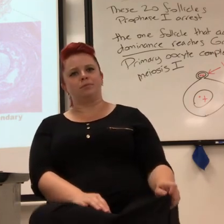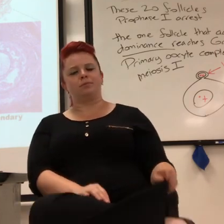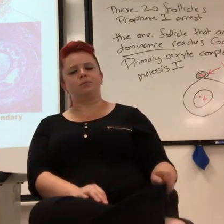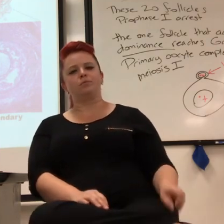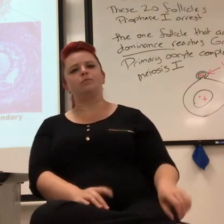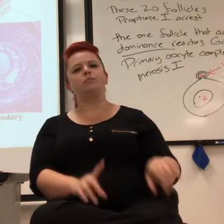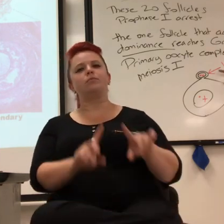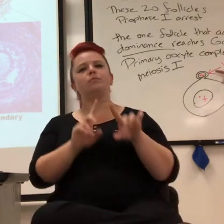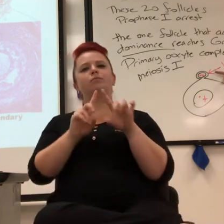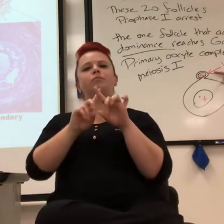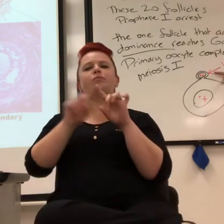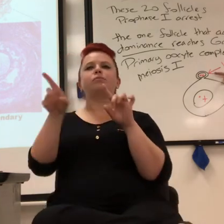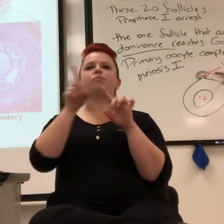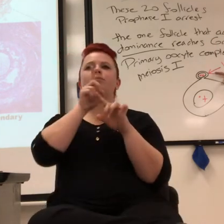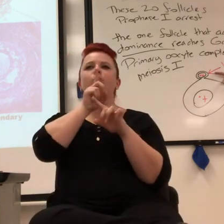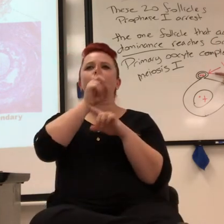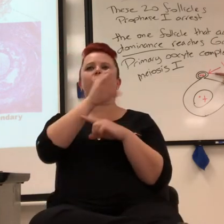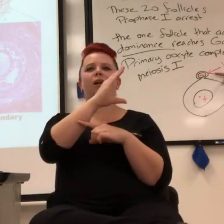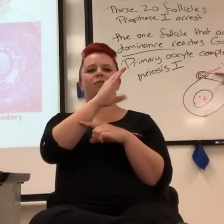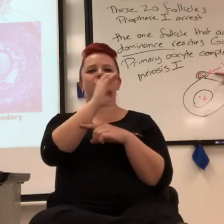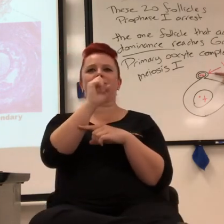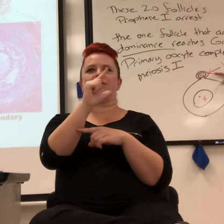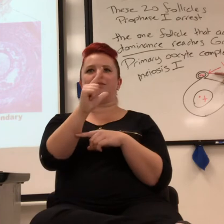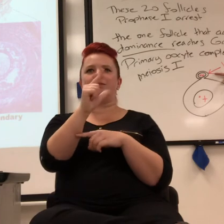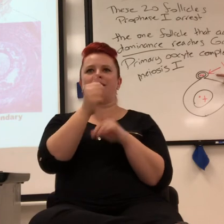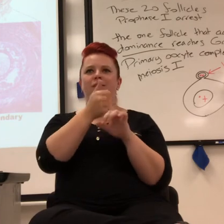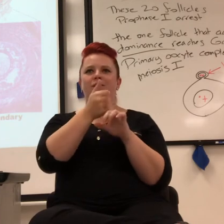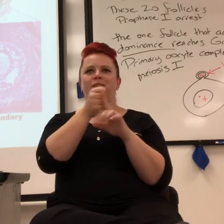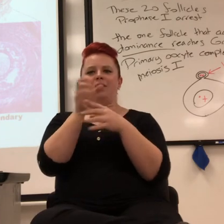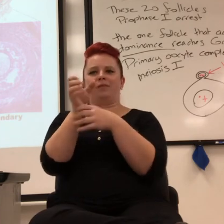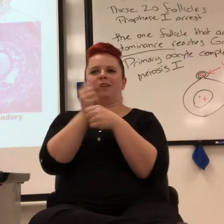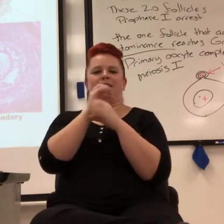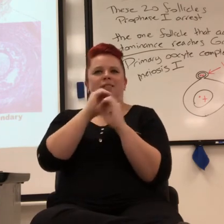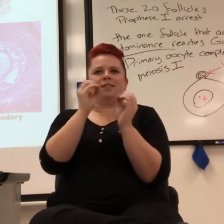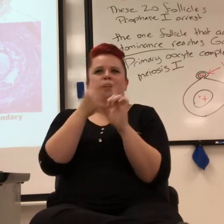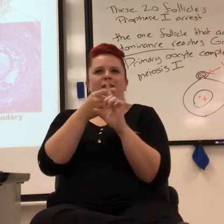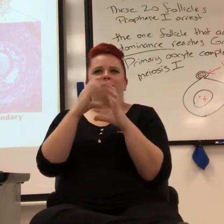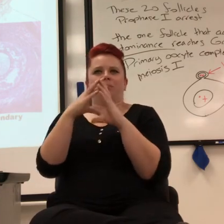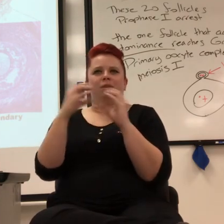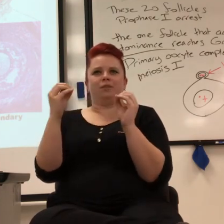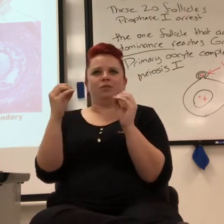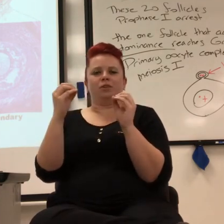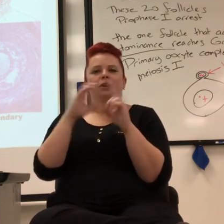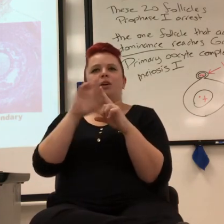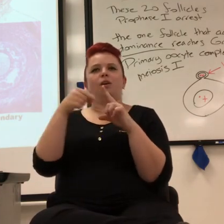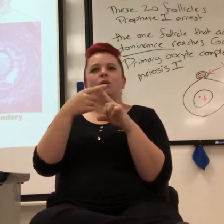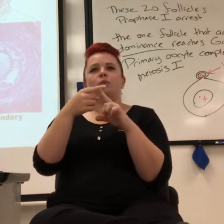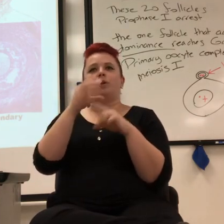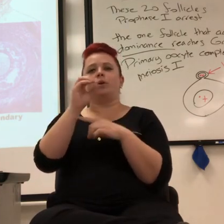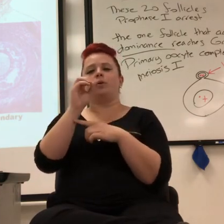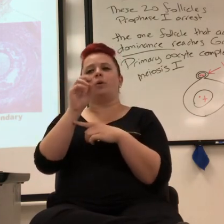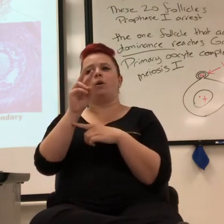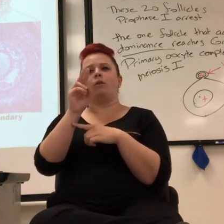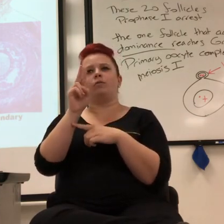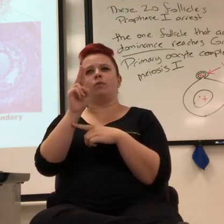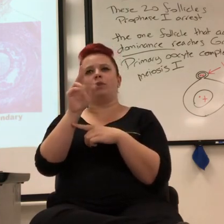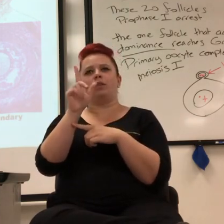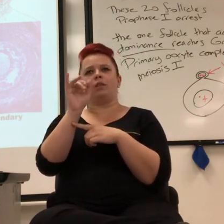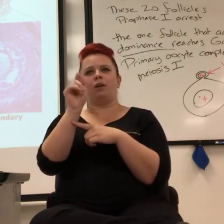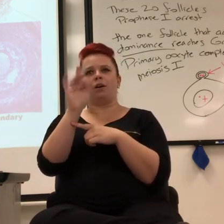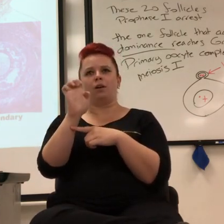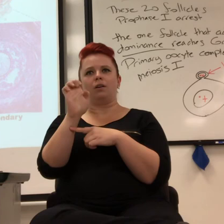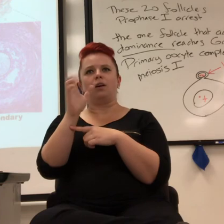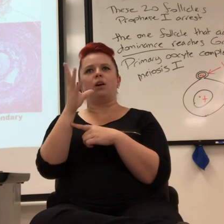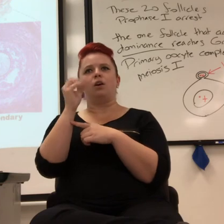It's just a cell that got nothing in the division. Because when you ovulate, you want to ovulate the